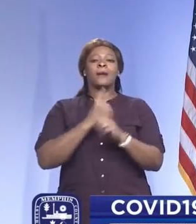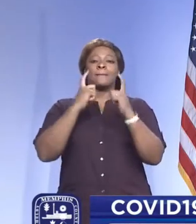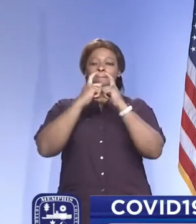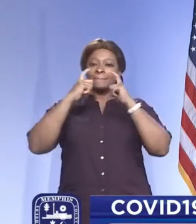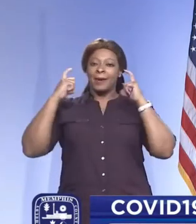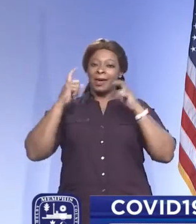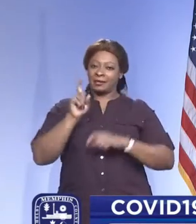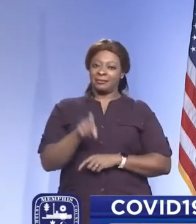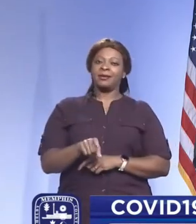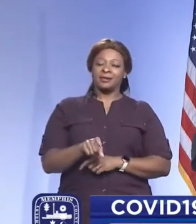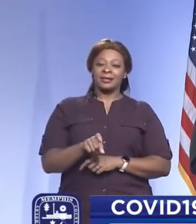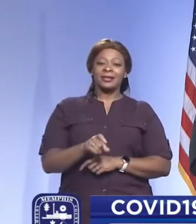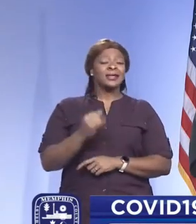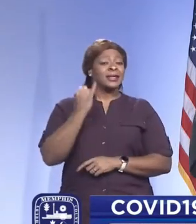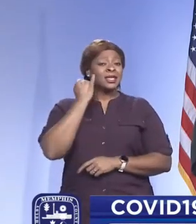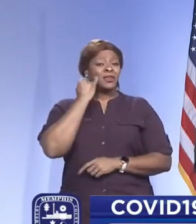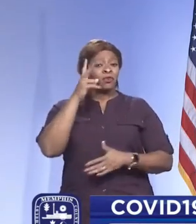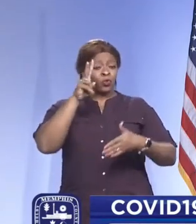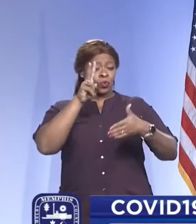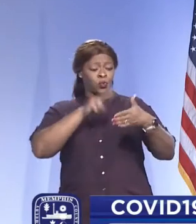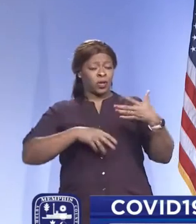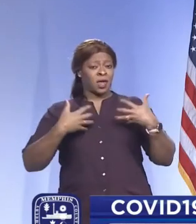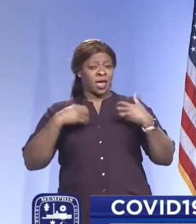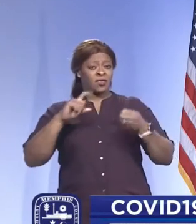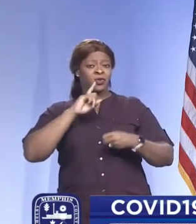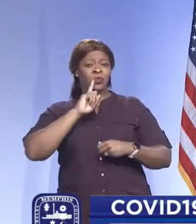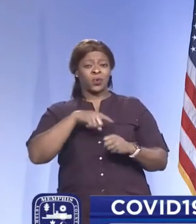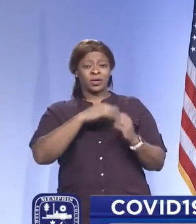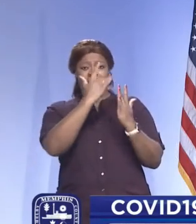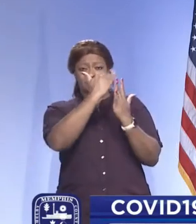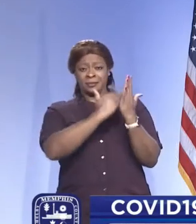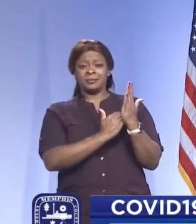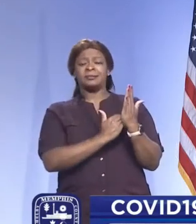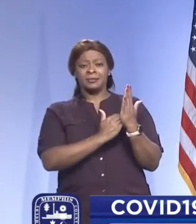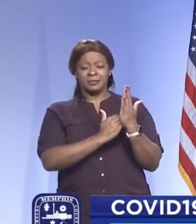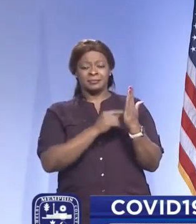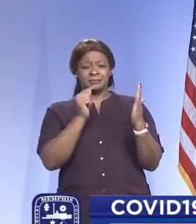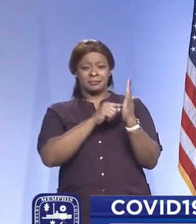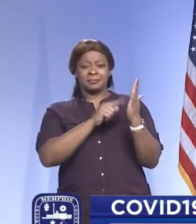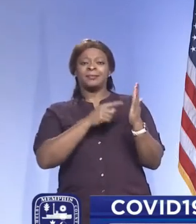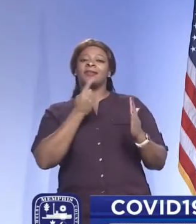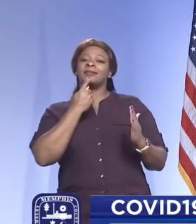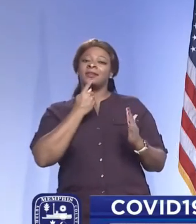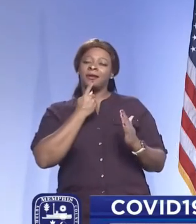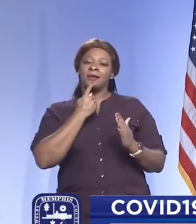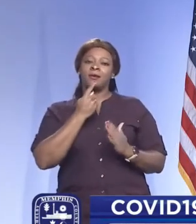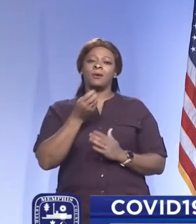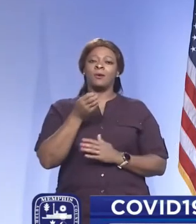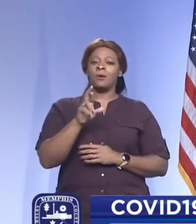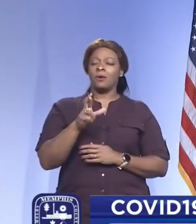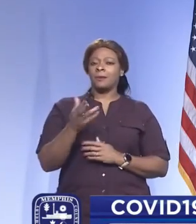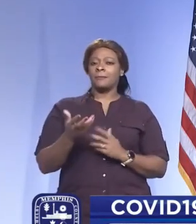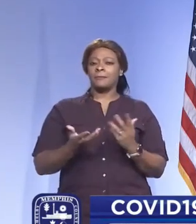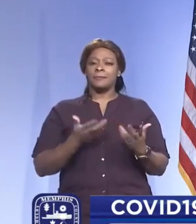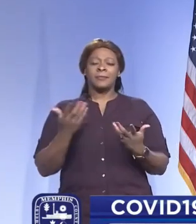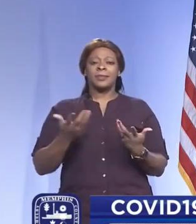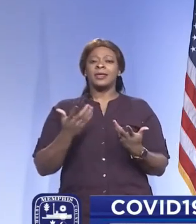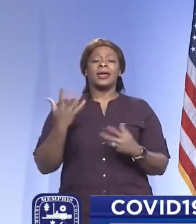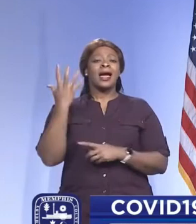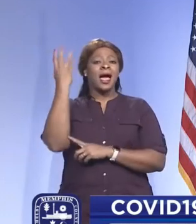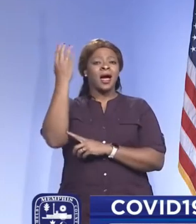mask. If you read the health directive, it states that for